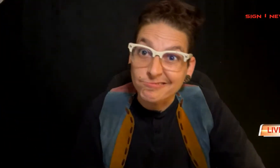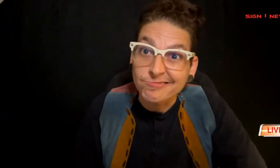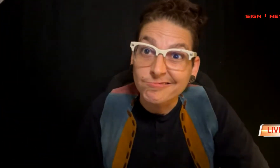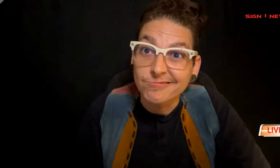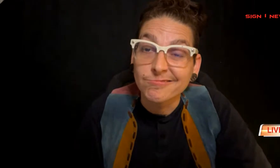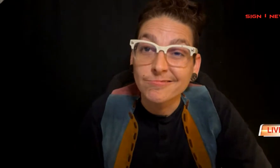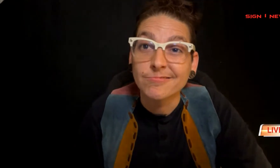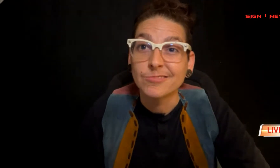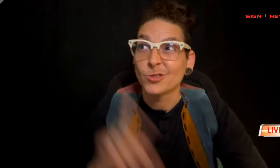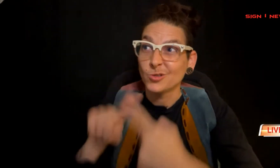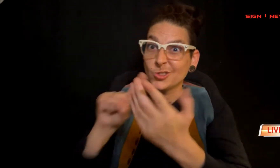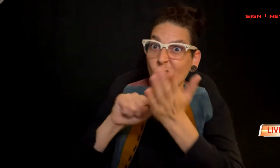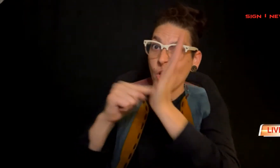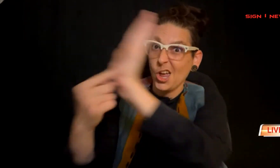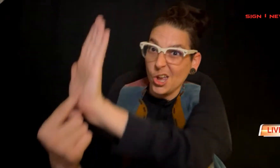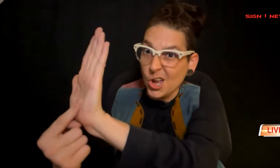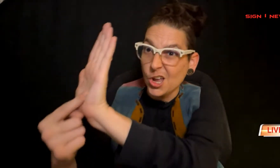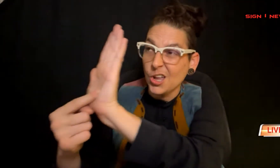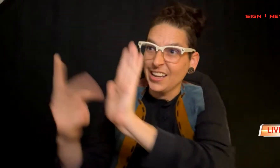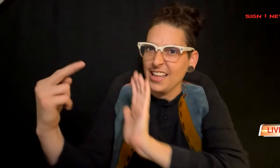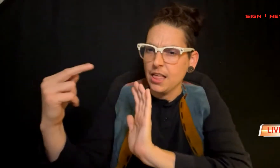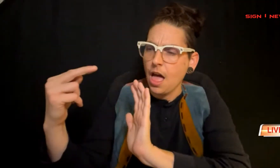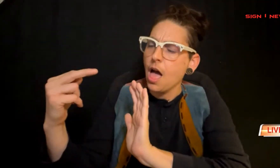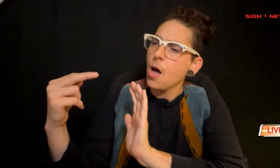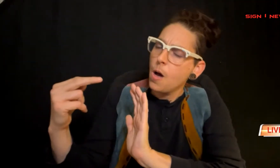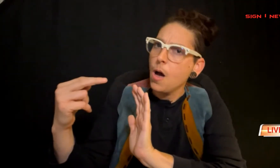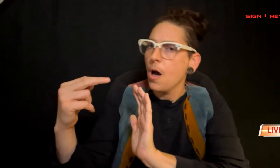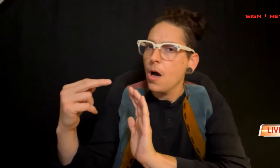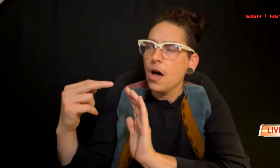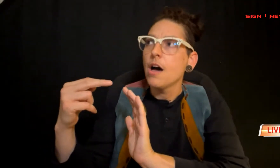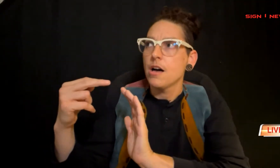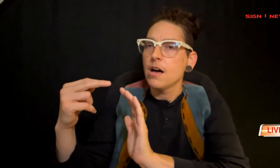Sometimes you have to meet them halfway, though, just to show them.